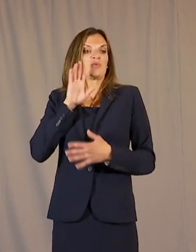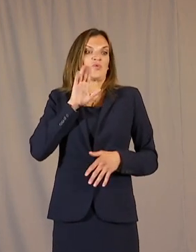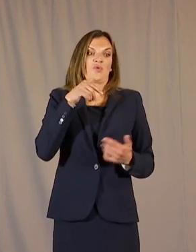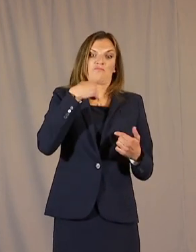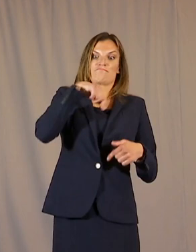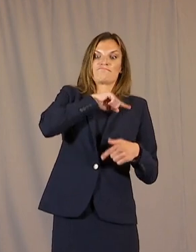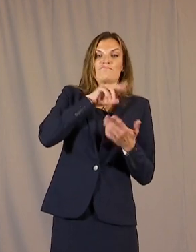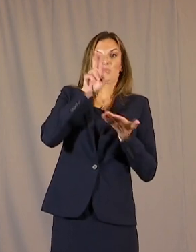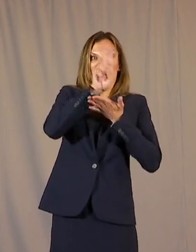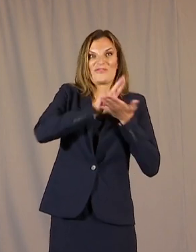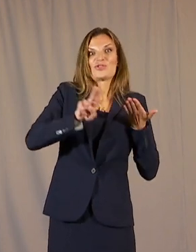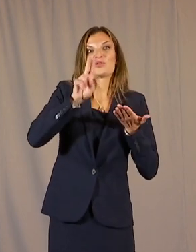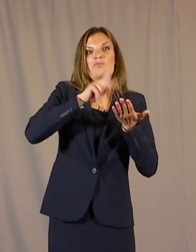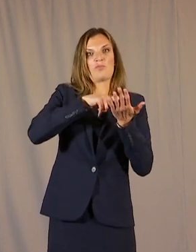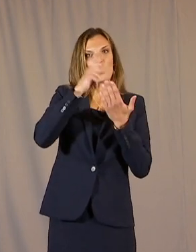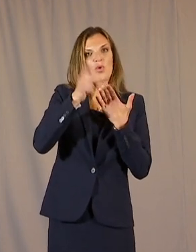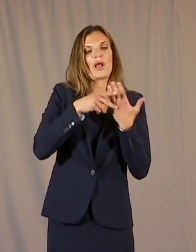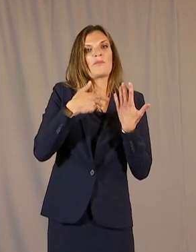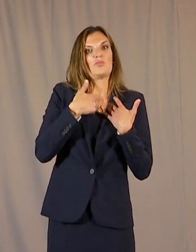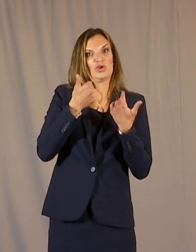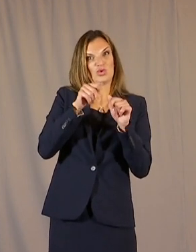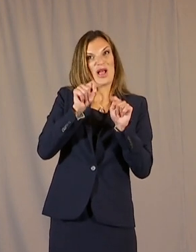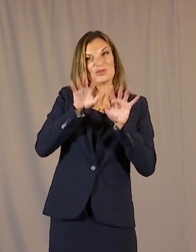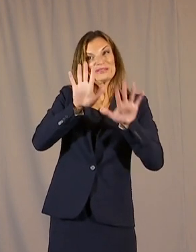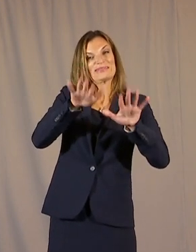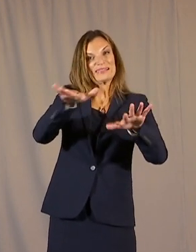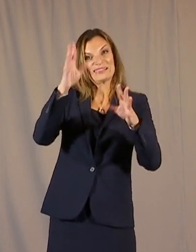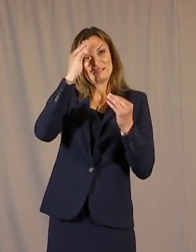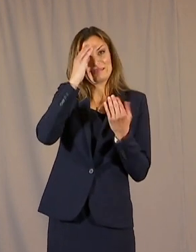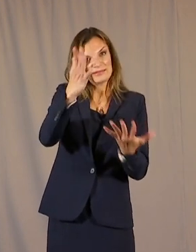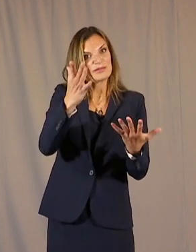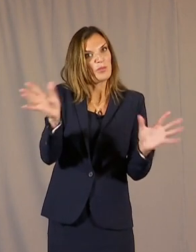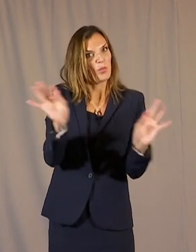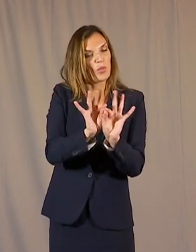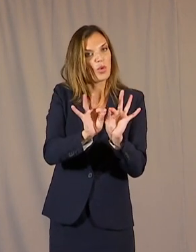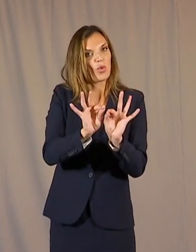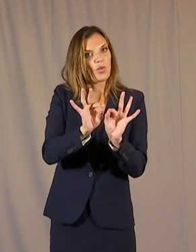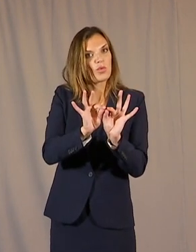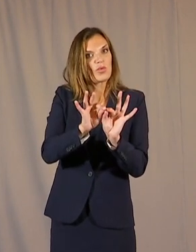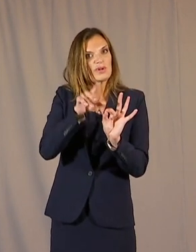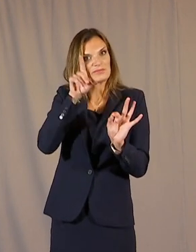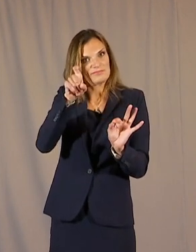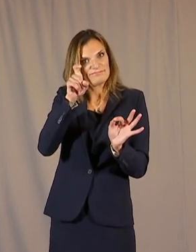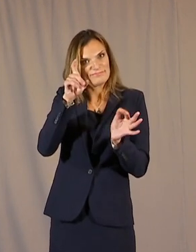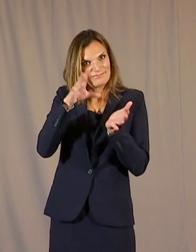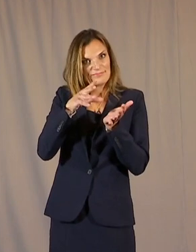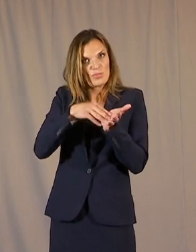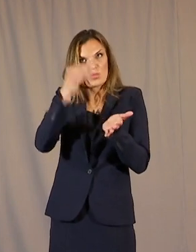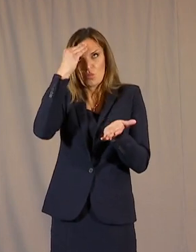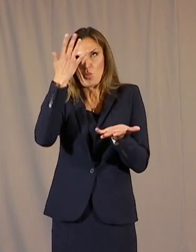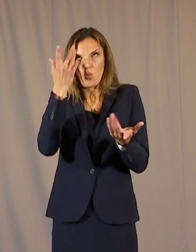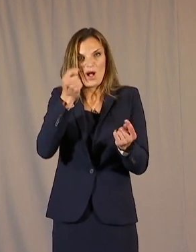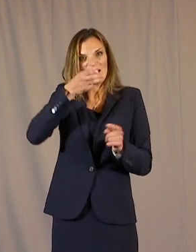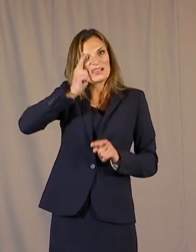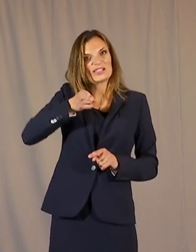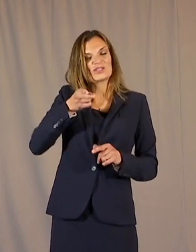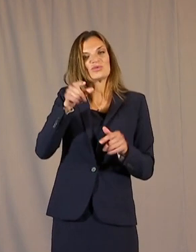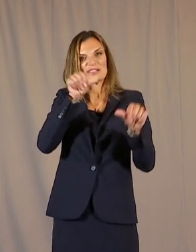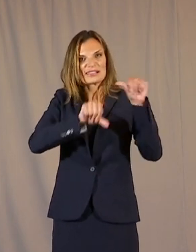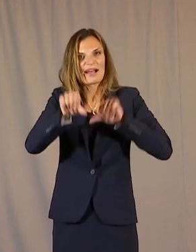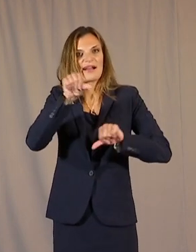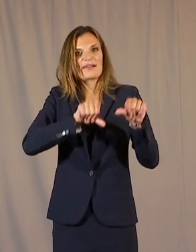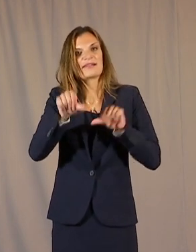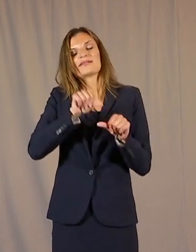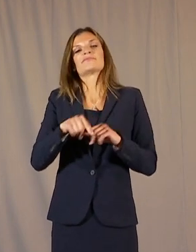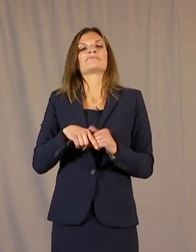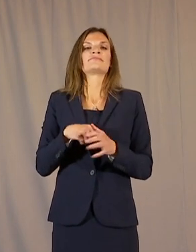say, yes, there is an absolute reason to understand the history of science. It's not always worked to the benefit of